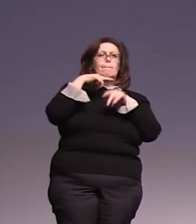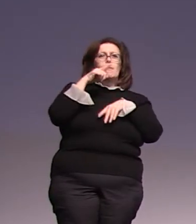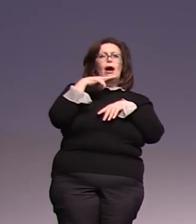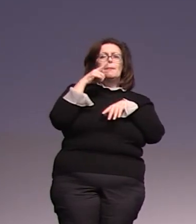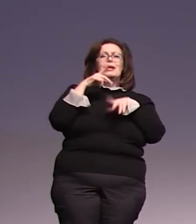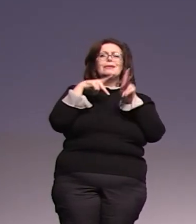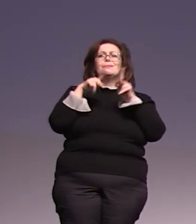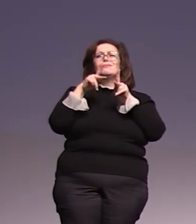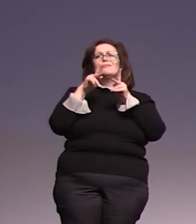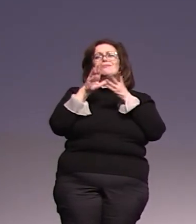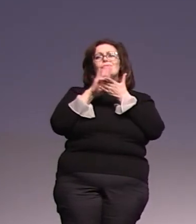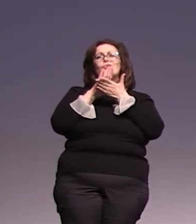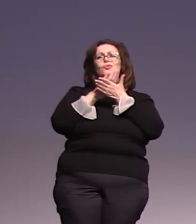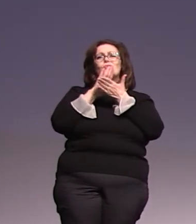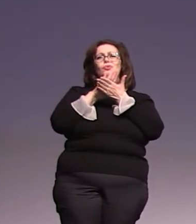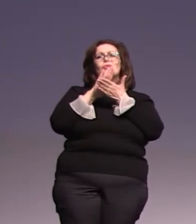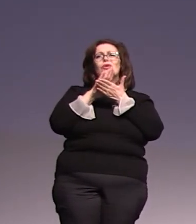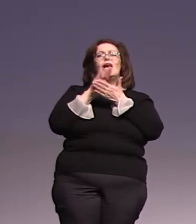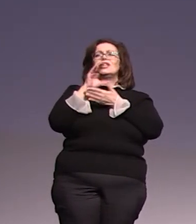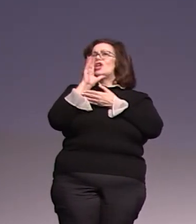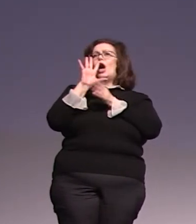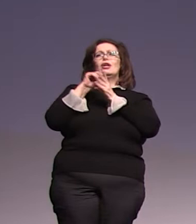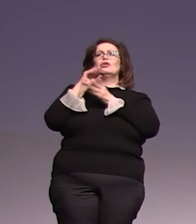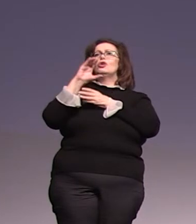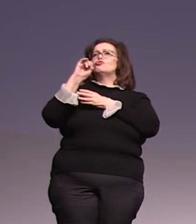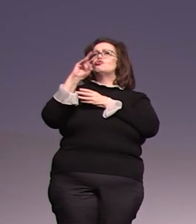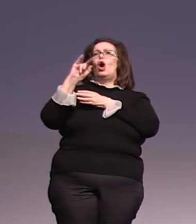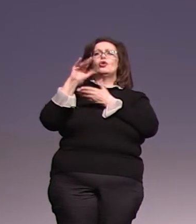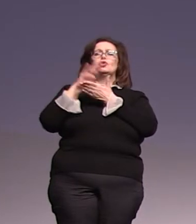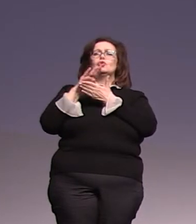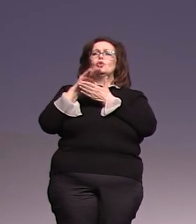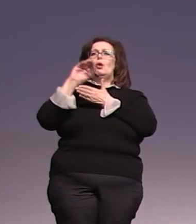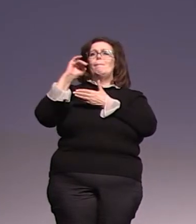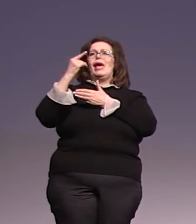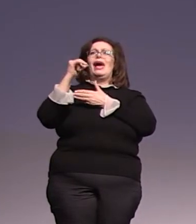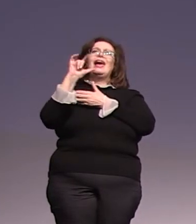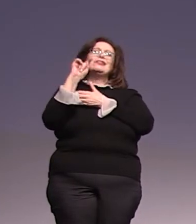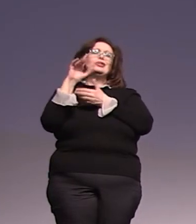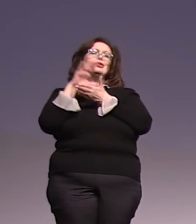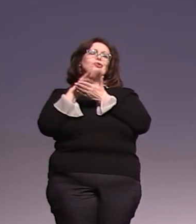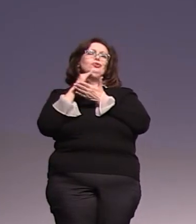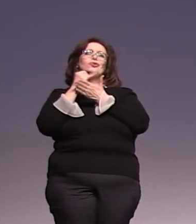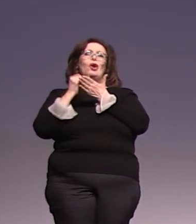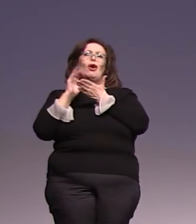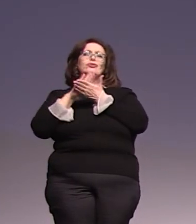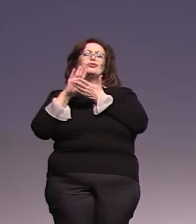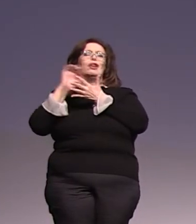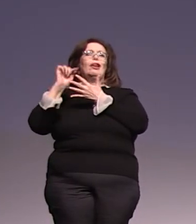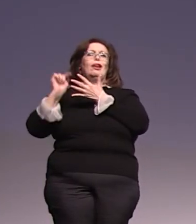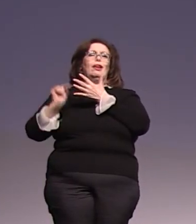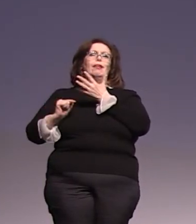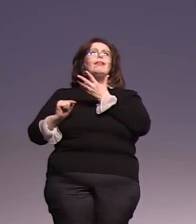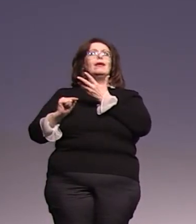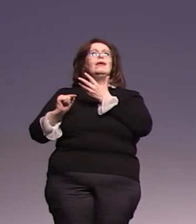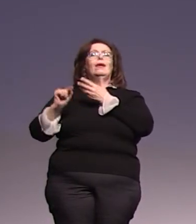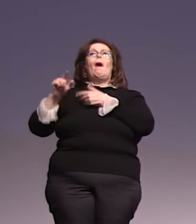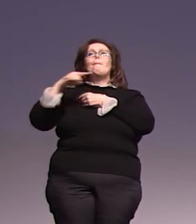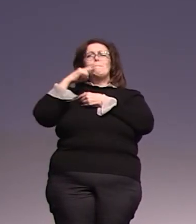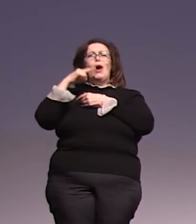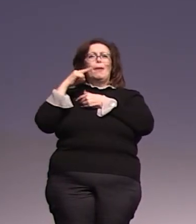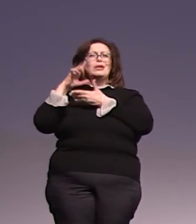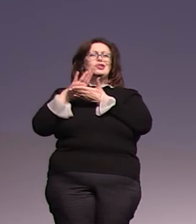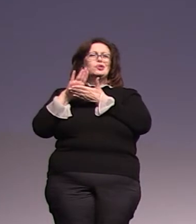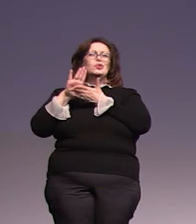system. Now, that does include public charter schools, public magnet schools, public art schools that might be authorized by a local school district,